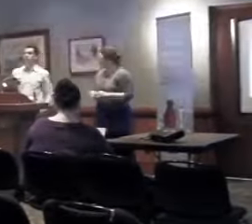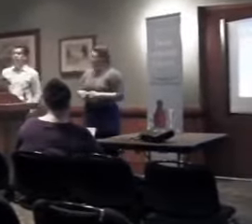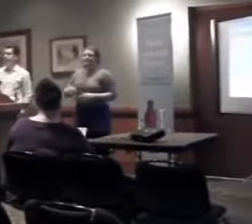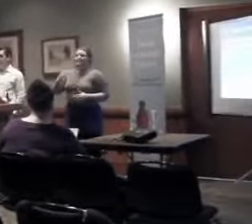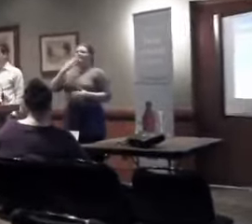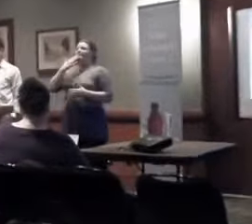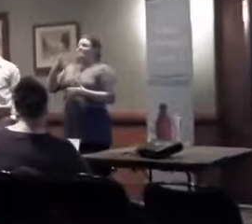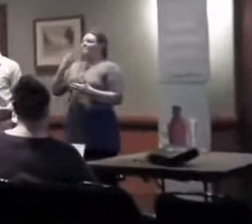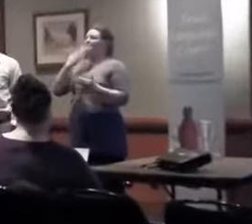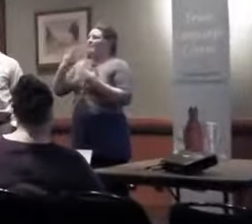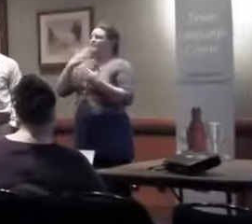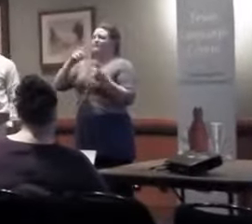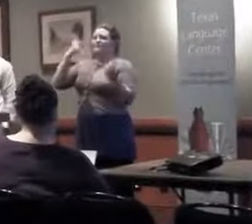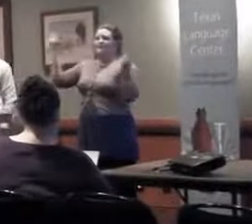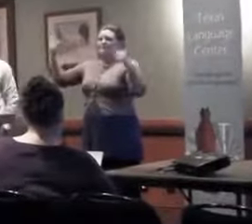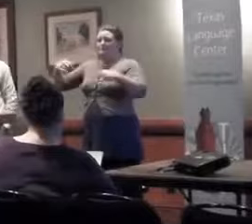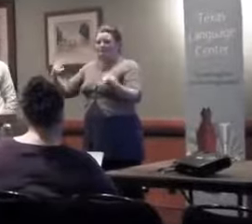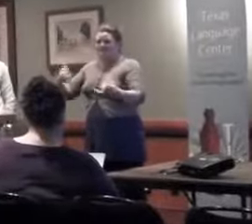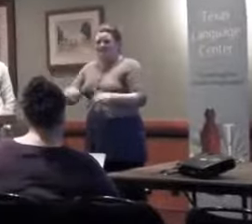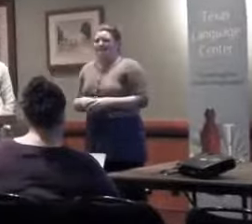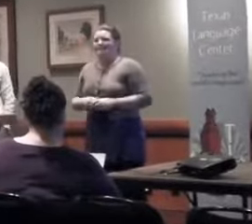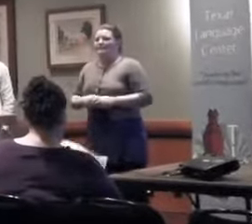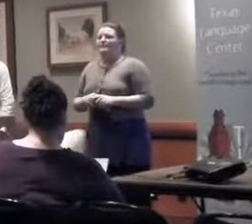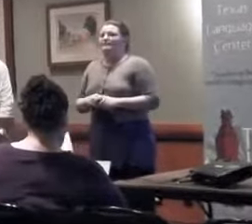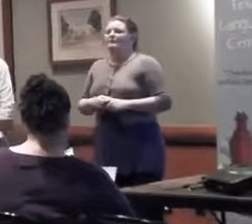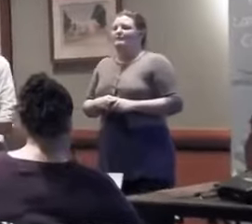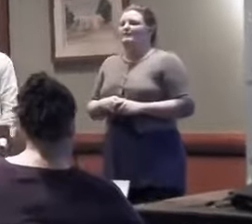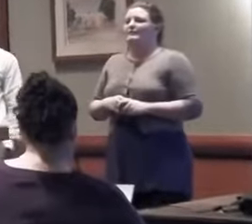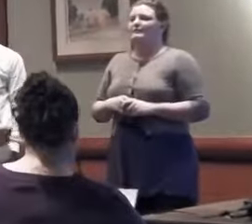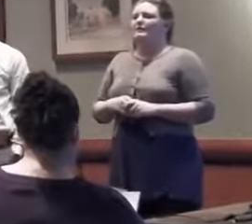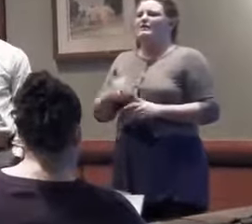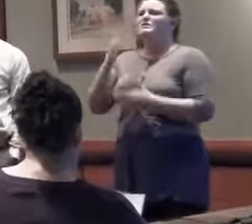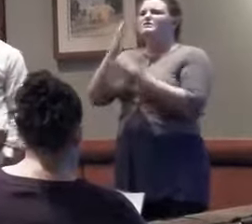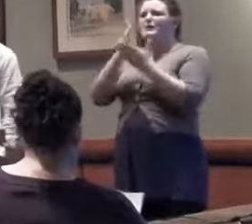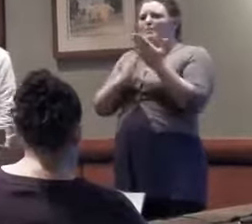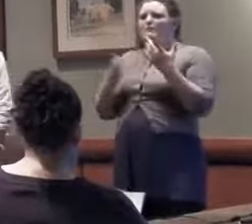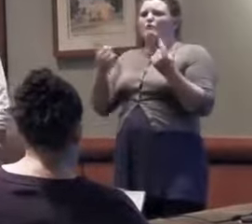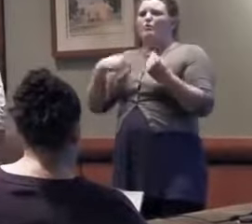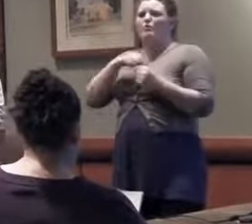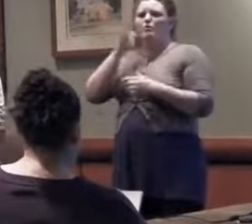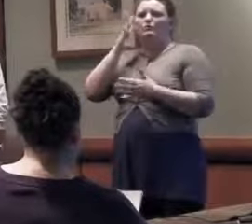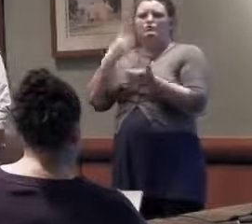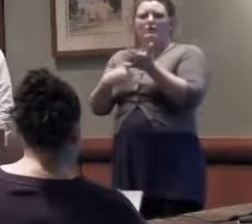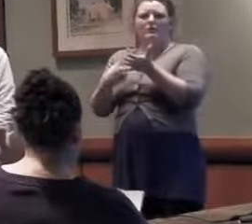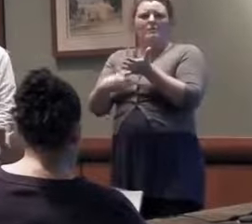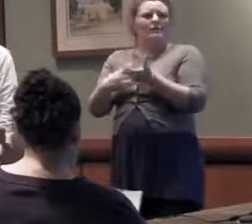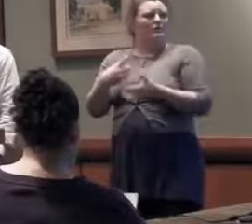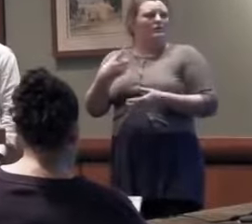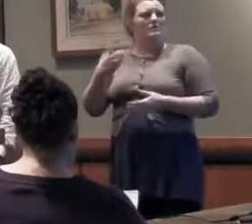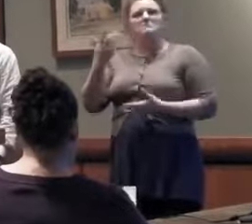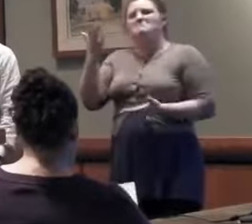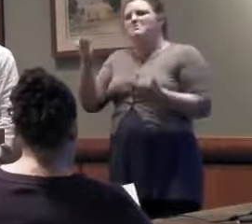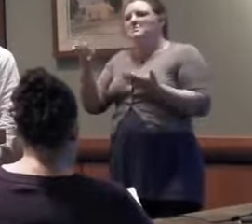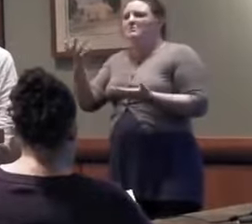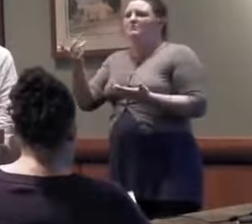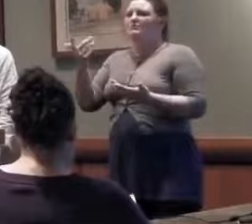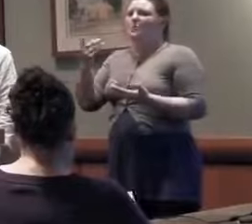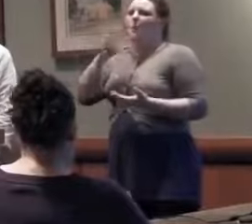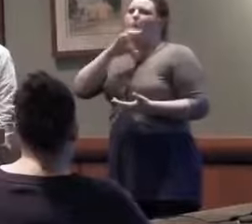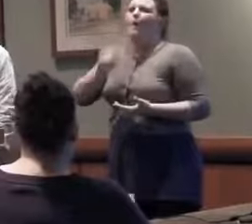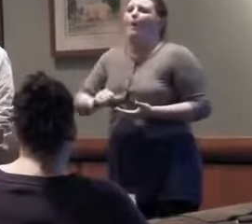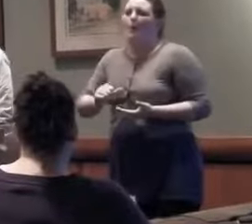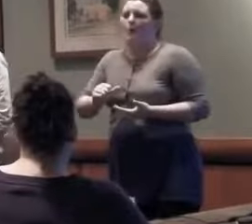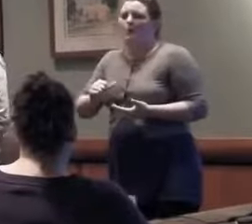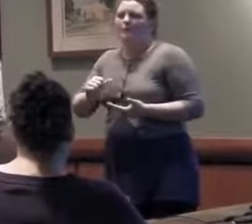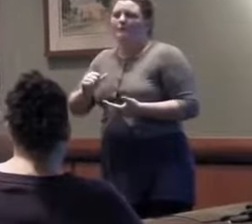Thank you all for being here today. Some of what we're going to talk about may be old material